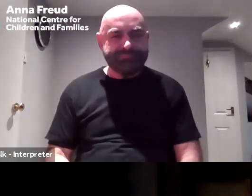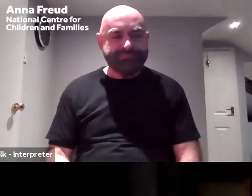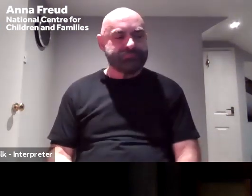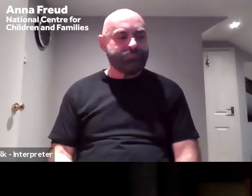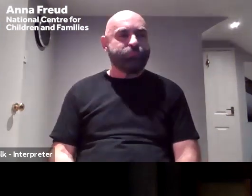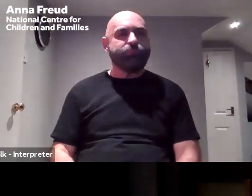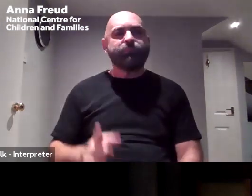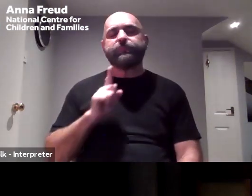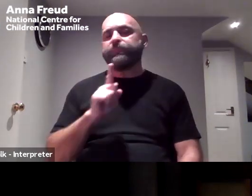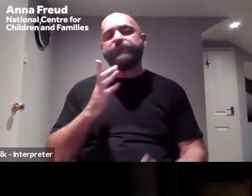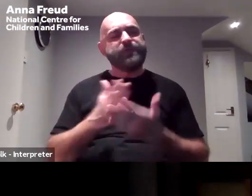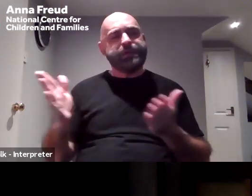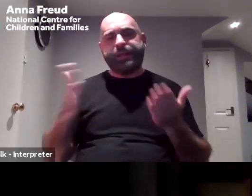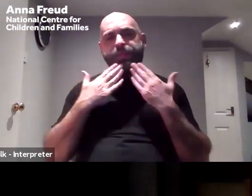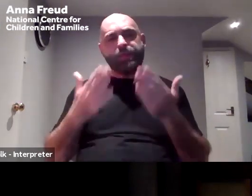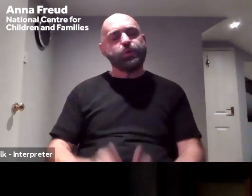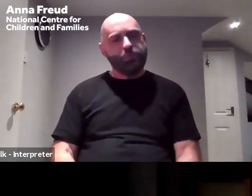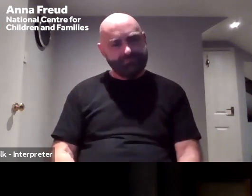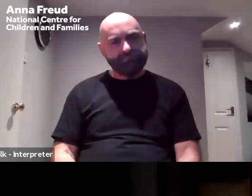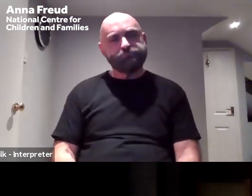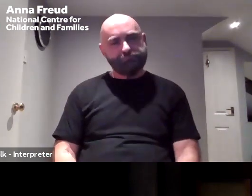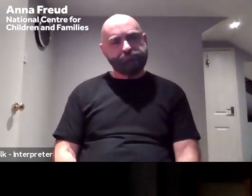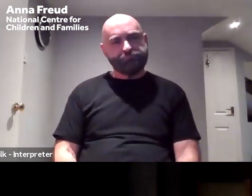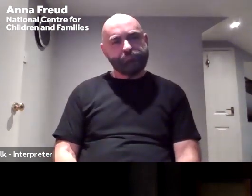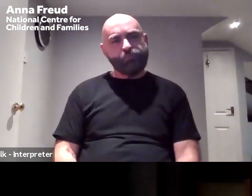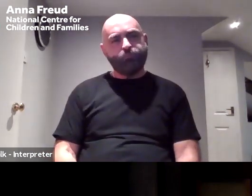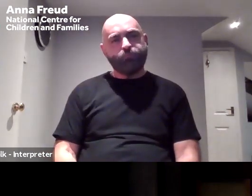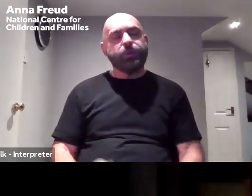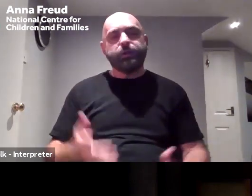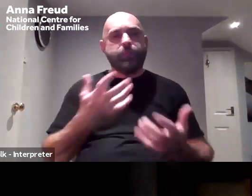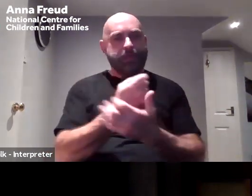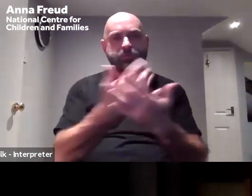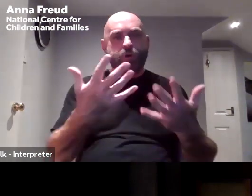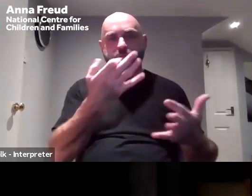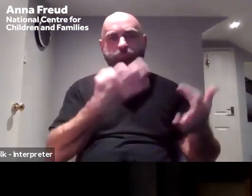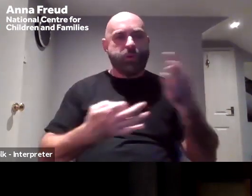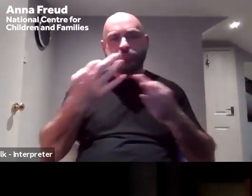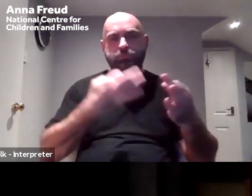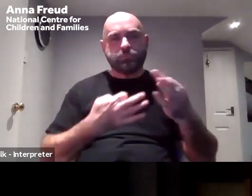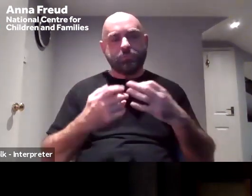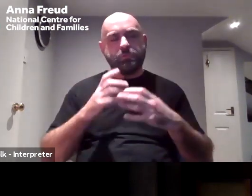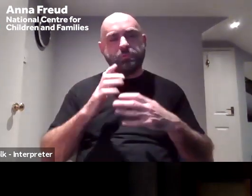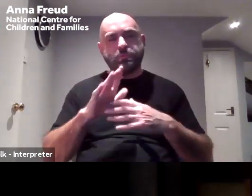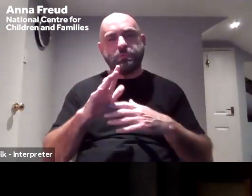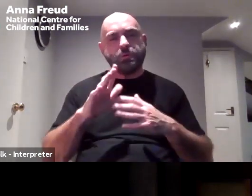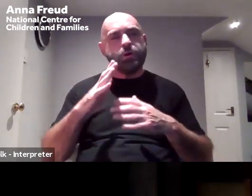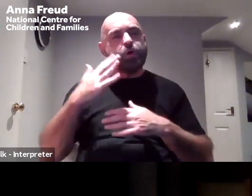It's very clear. Thanks. Been a number of questions on